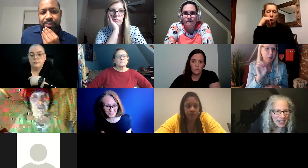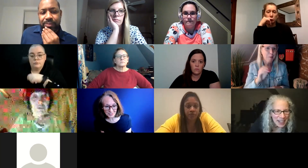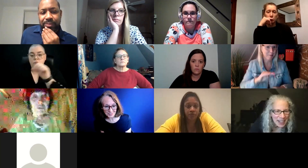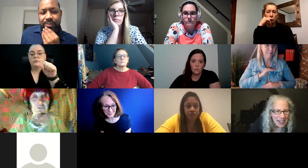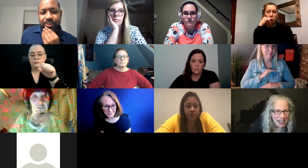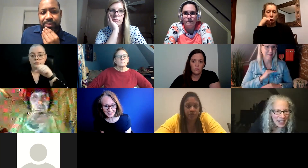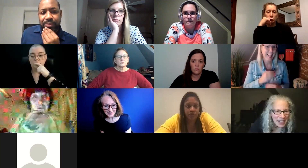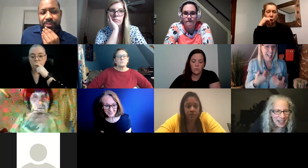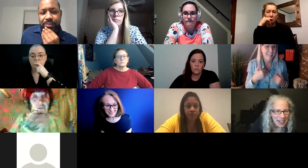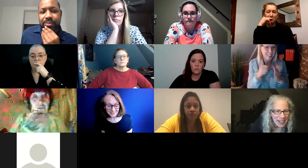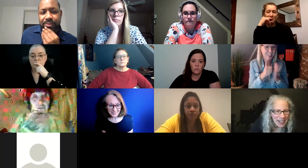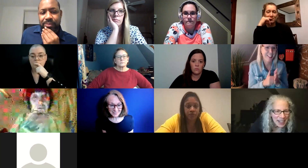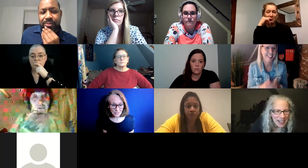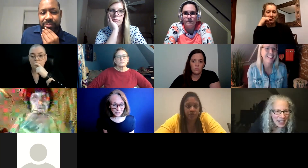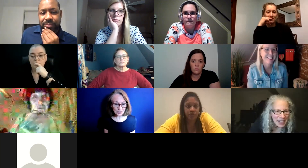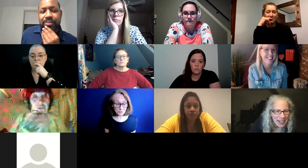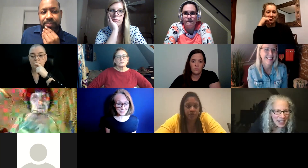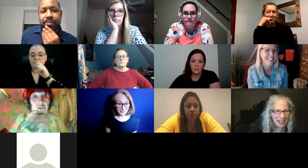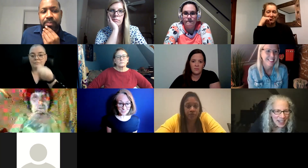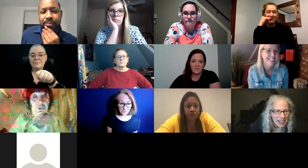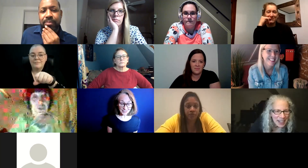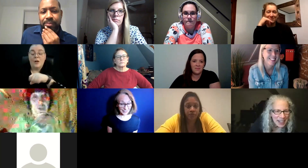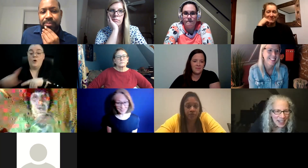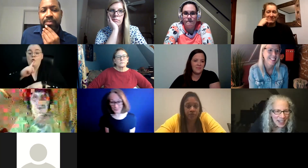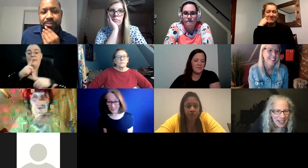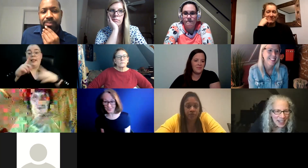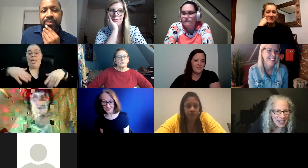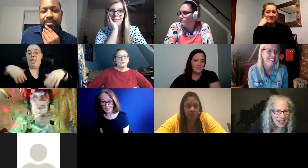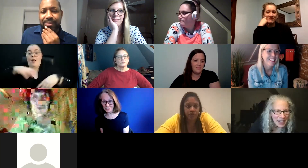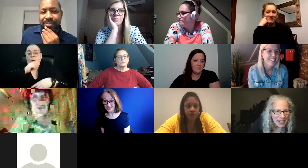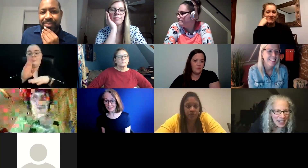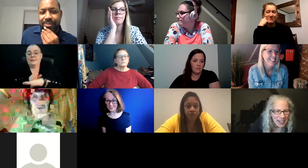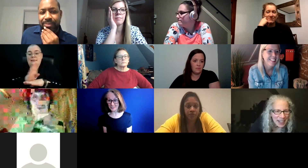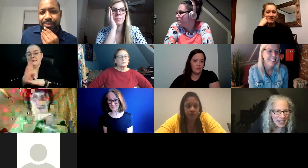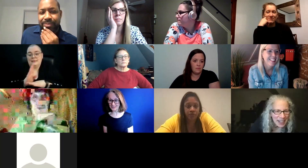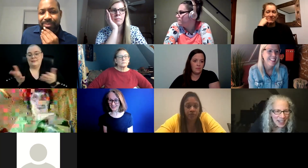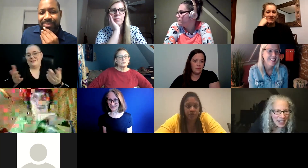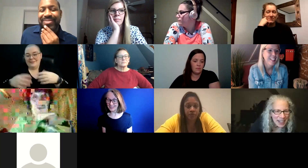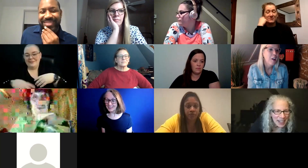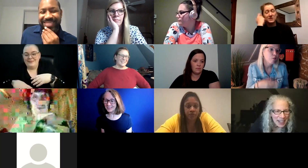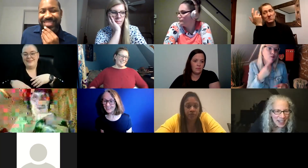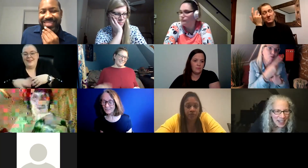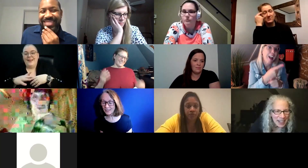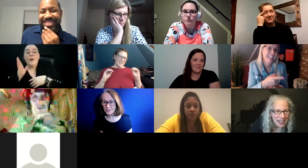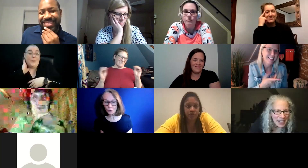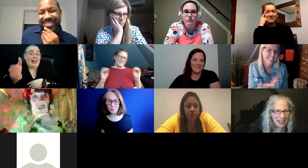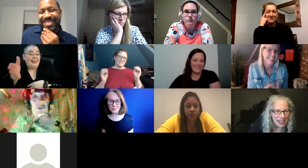agenda. And then Ernest will be satisfied and we'll have our agenda turned in on time. Right, well, we don't have any old business, so